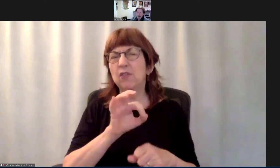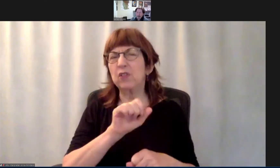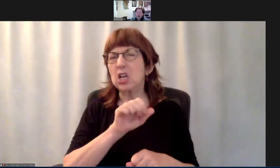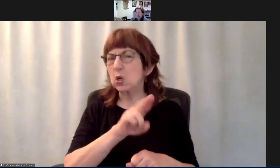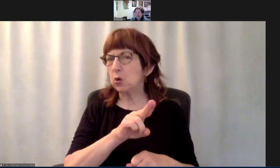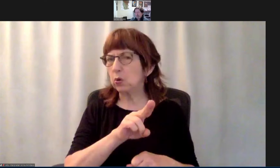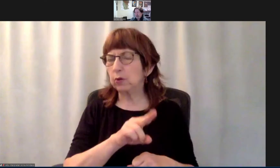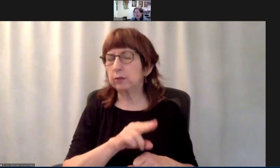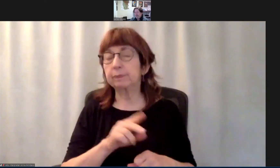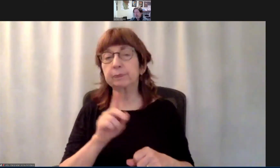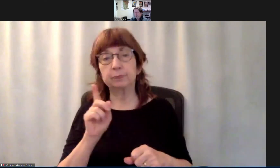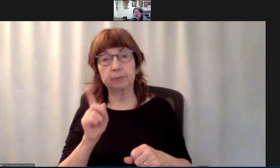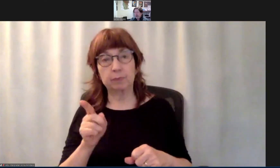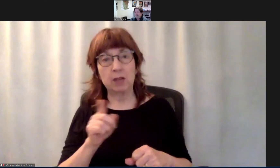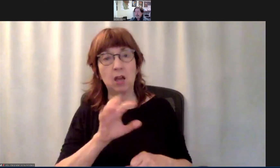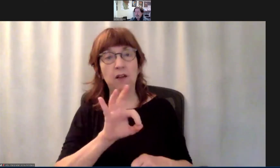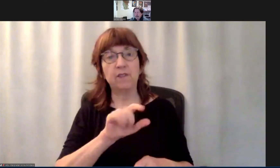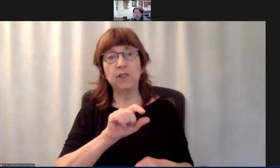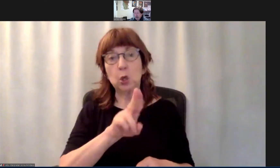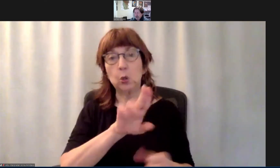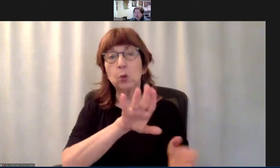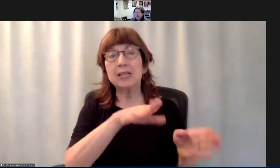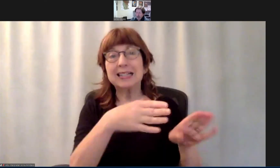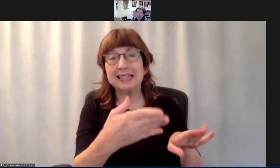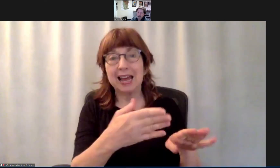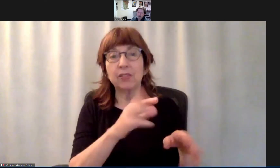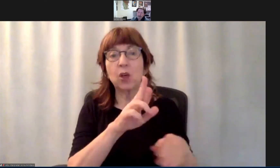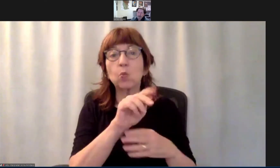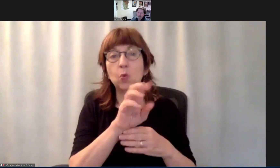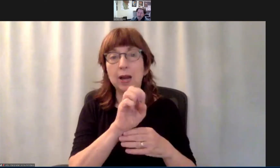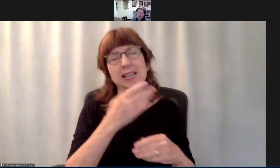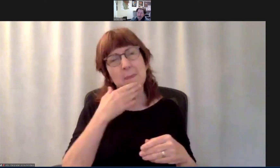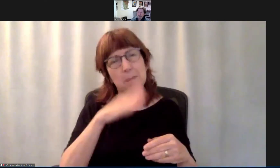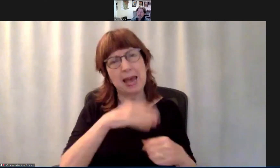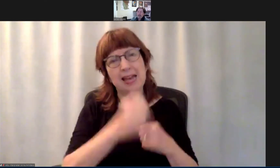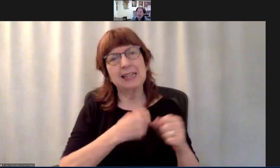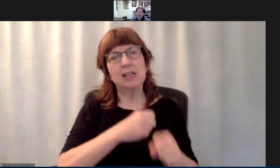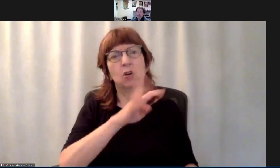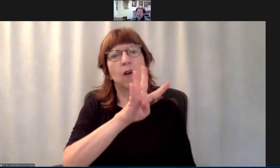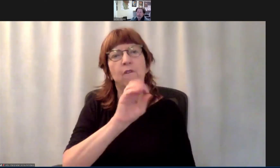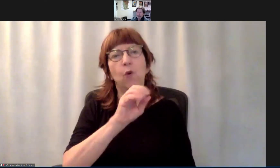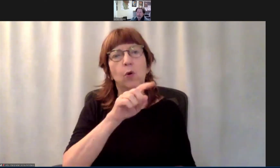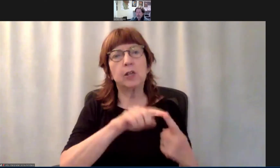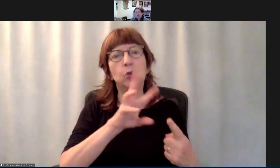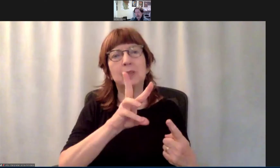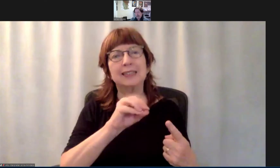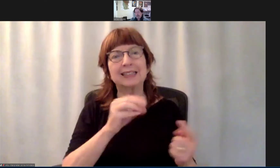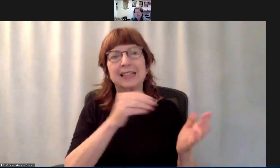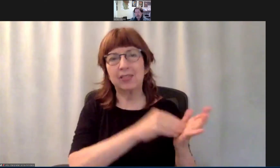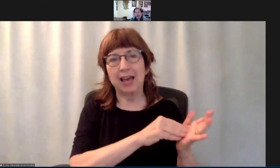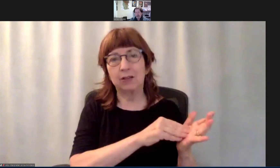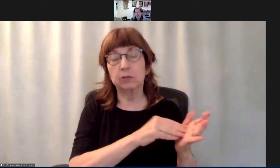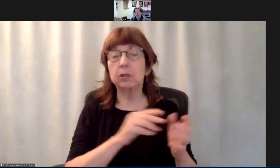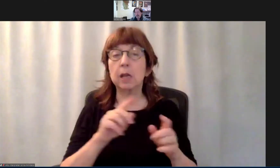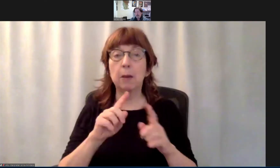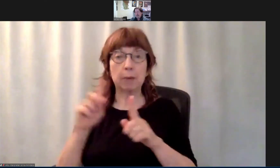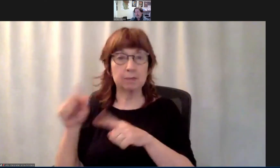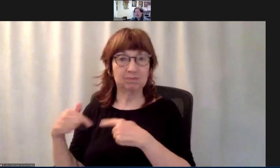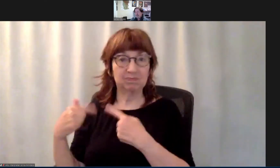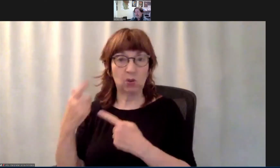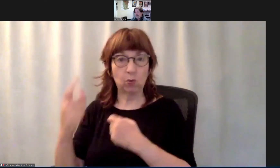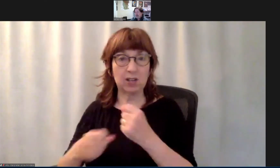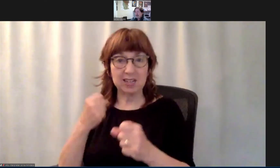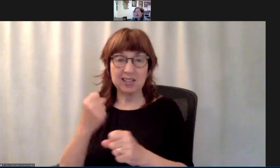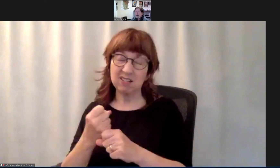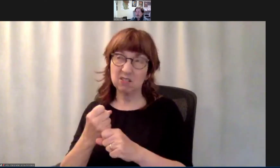rate from the influenza in a bad year is 40 to 60,000. And in this past year, a